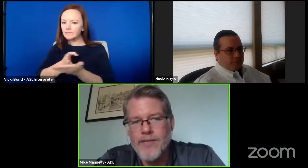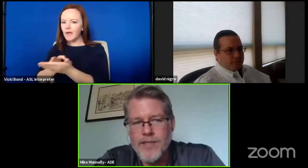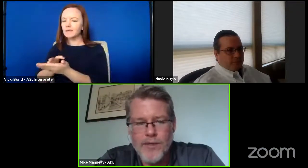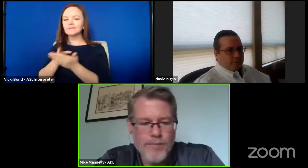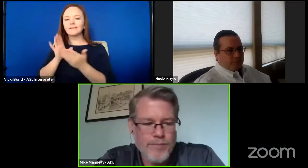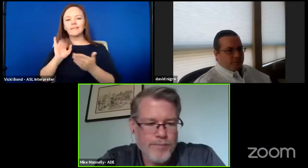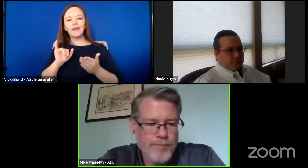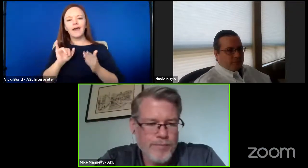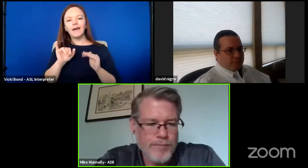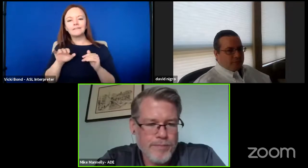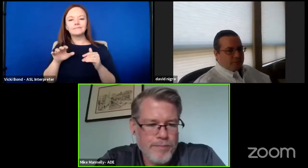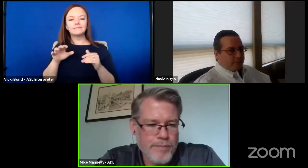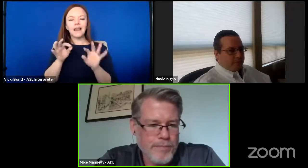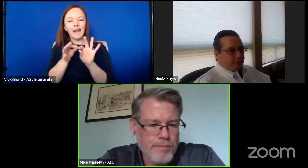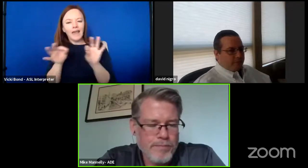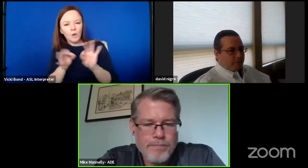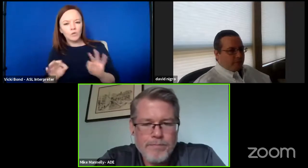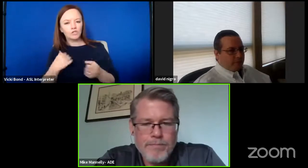we need to dive into.